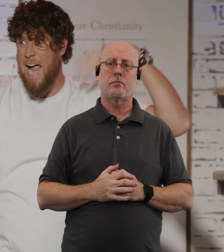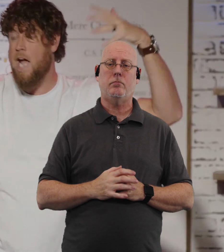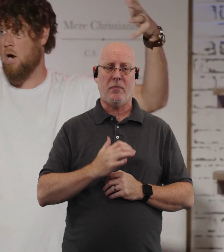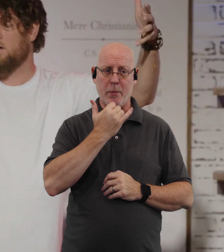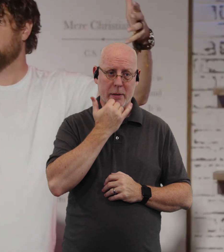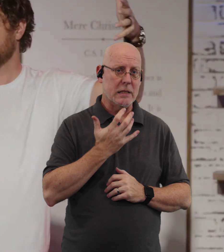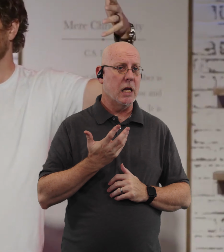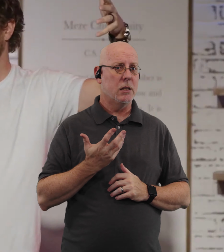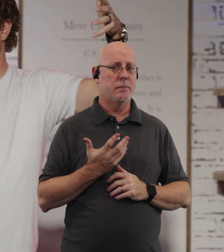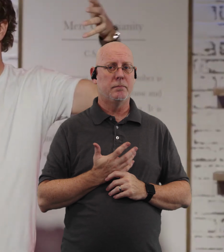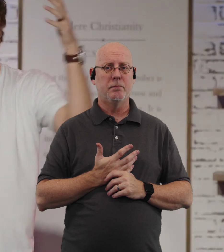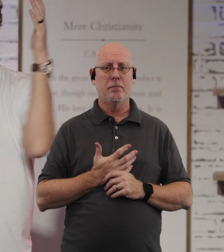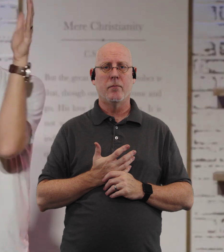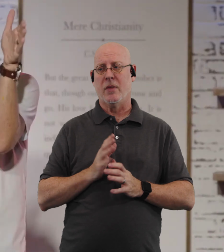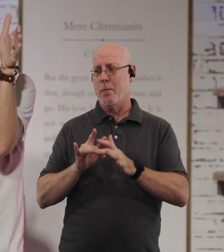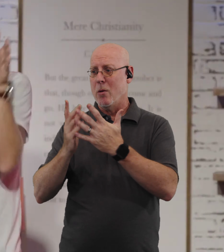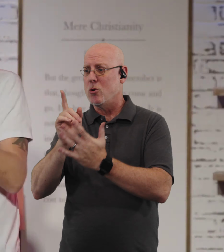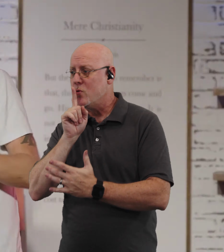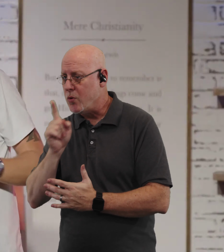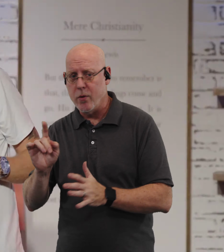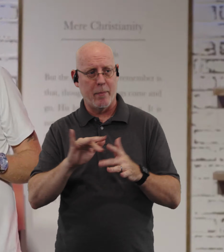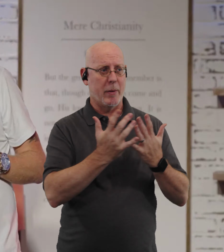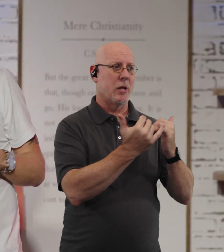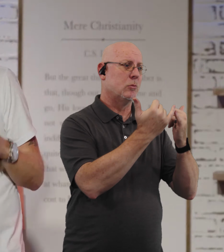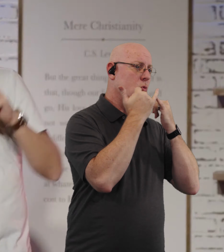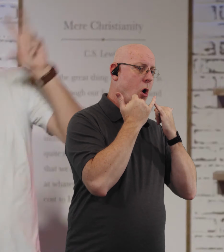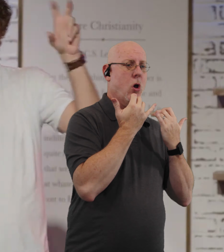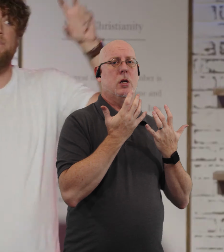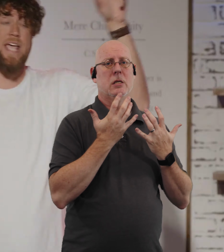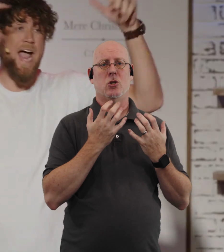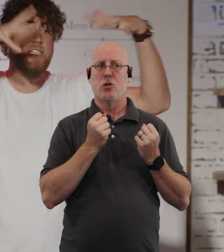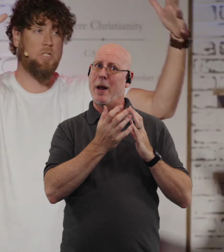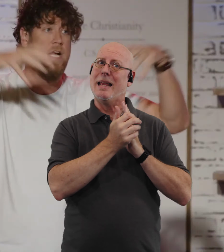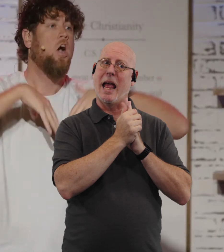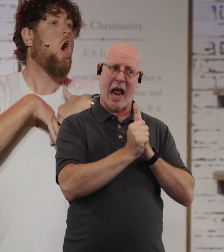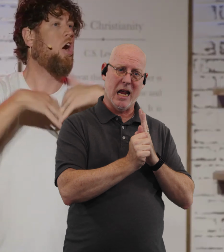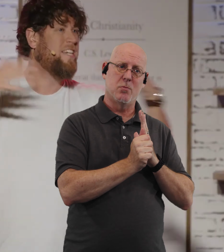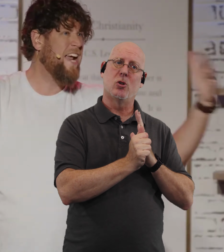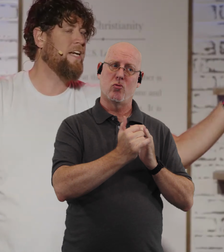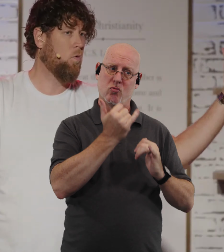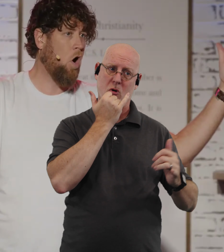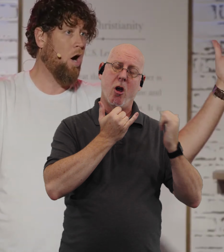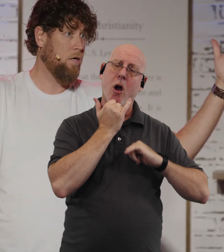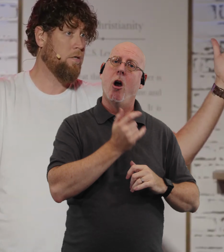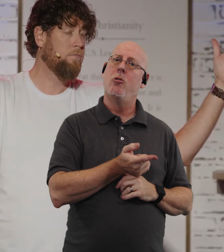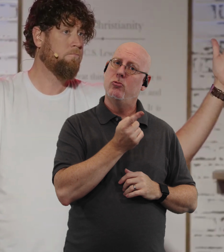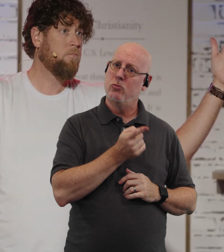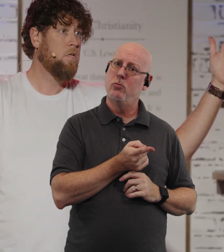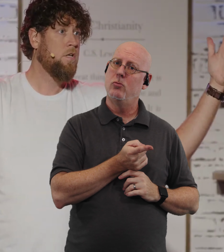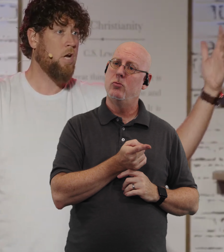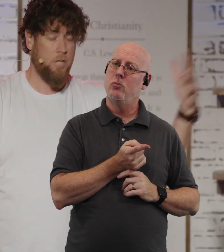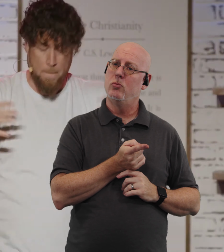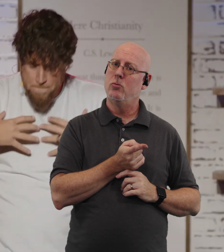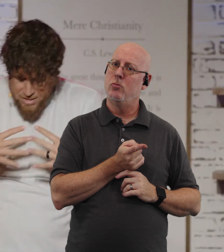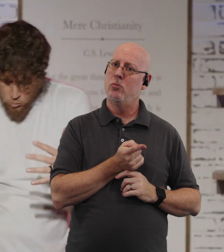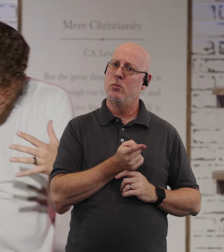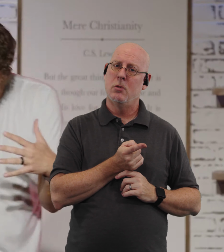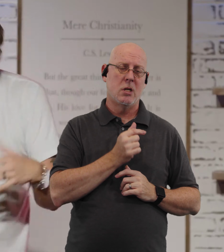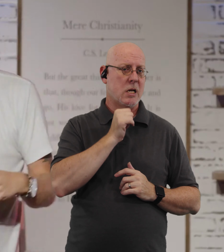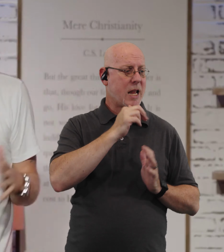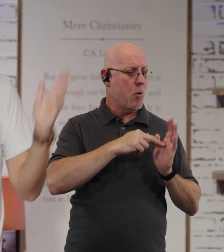They err. There's biblical truth and there's biblical error, and so many of the experts there are getting it wrong. That's right. They're